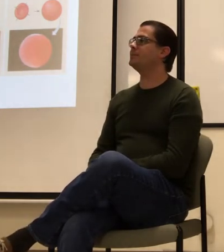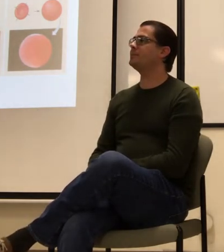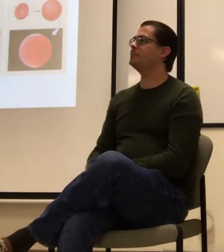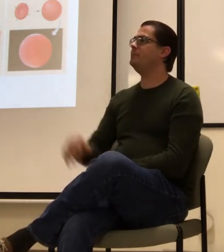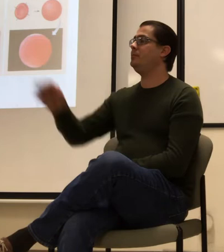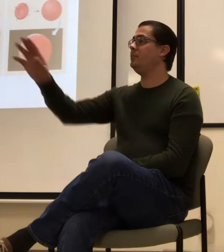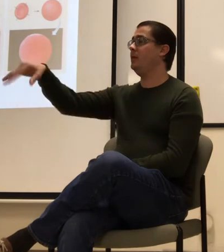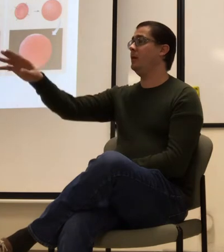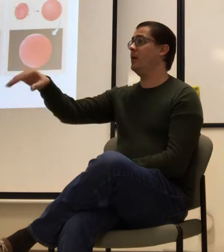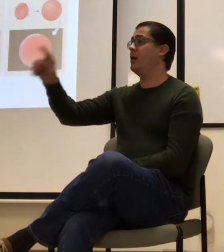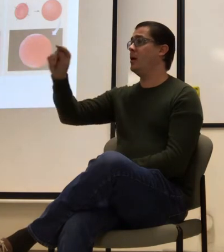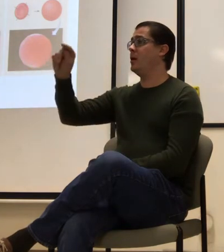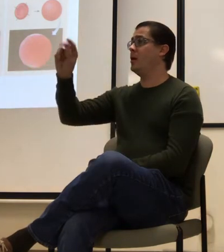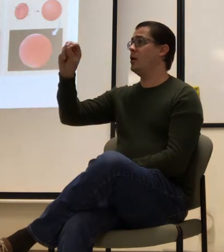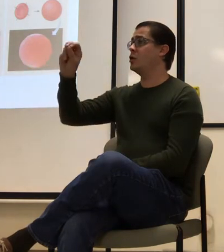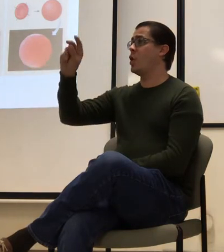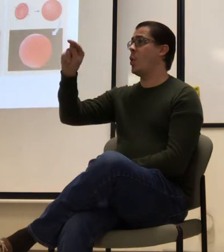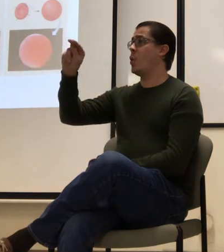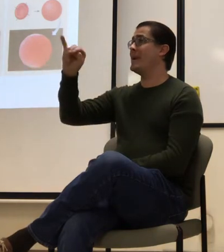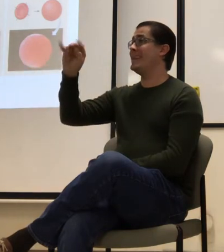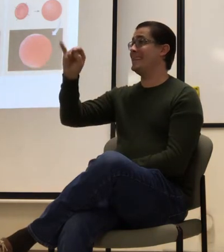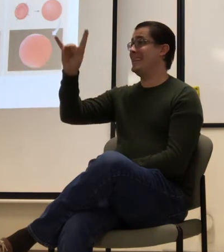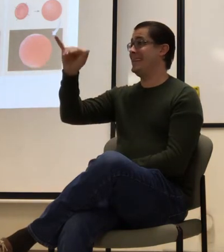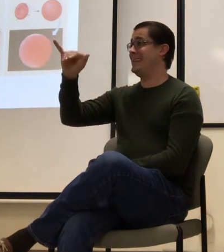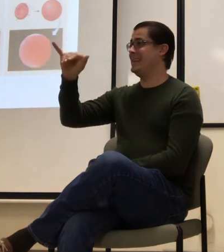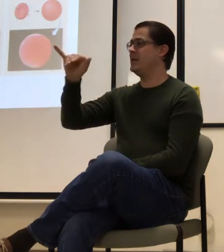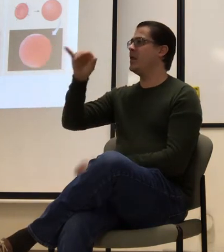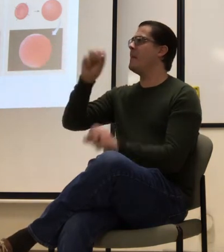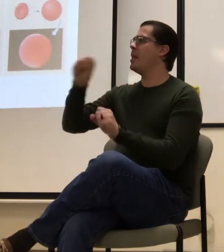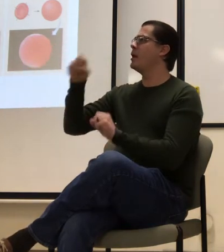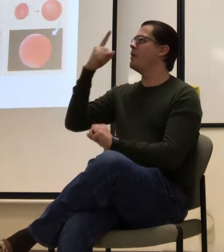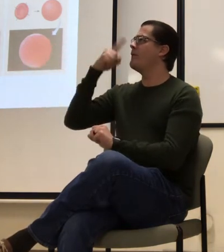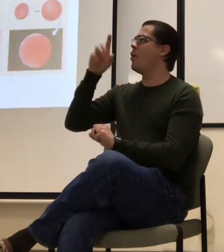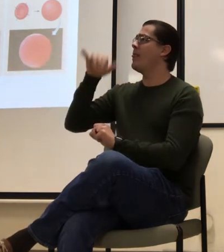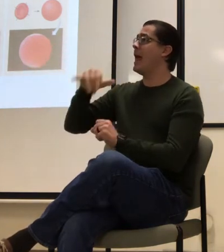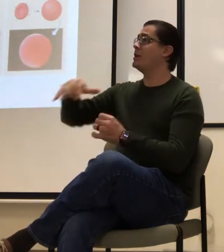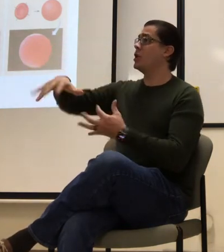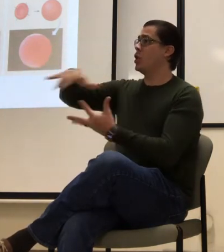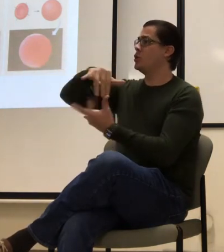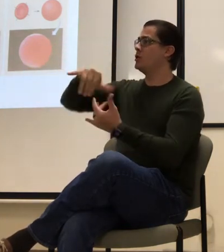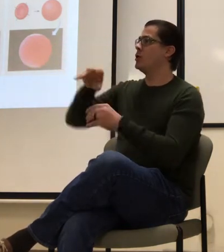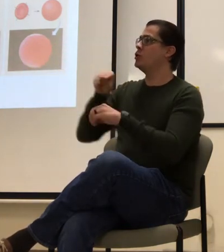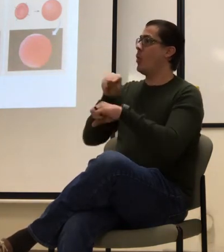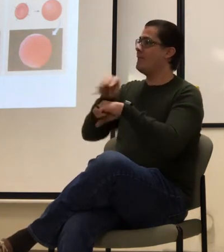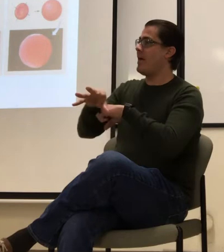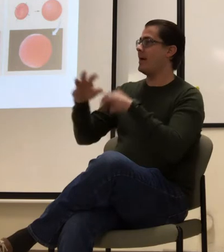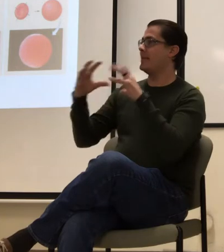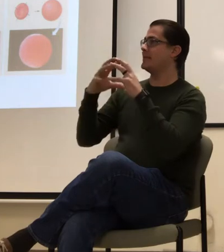Tonicity is the ability of a solution to affect cell volume.